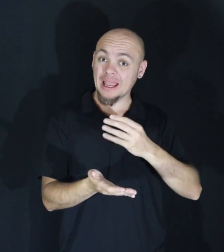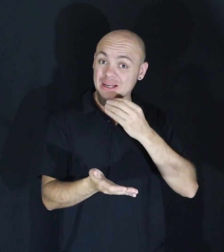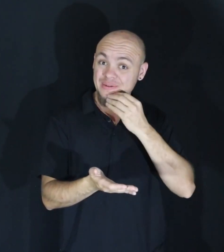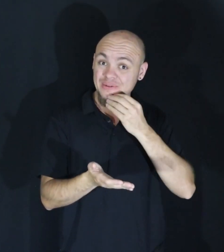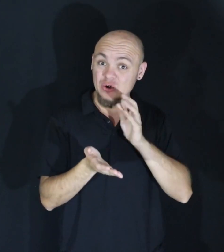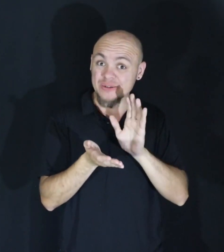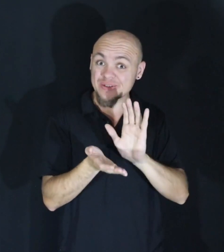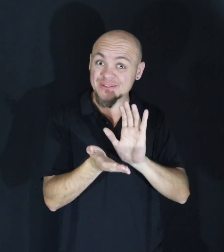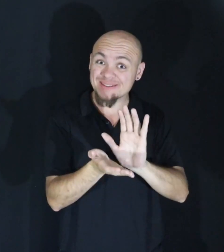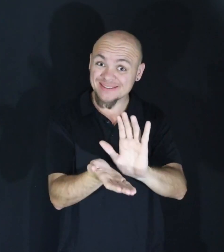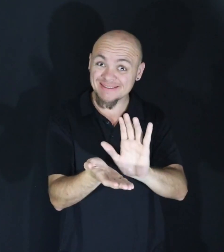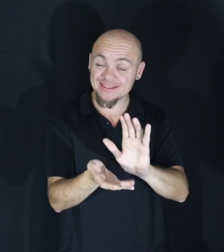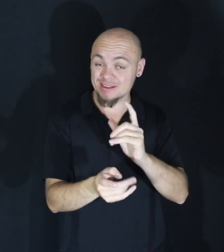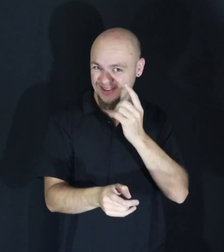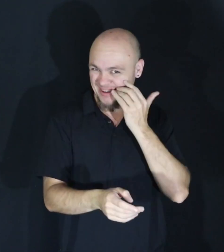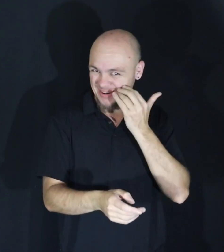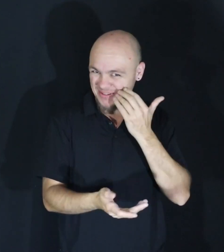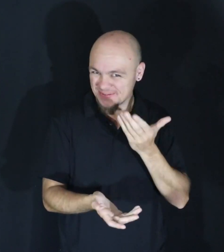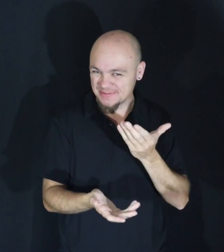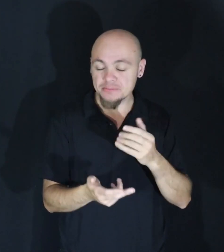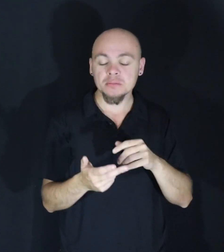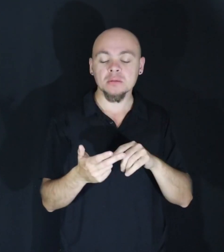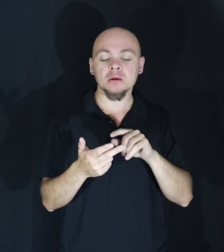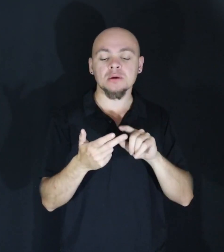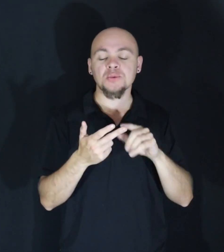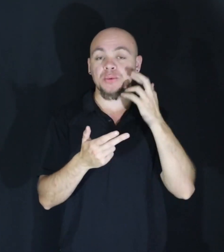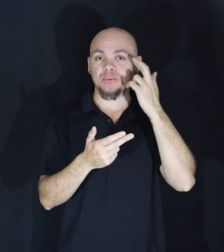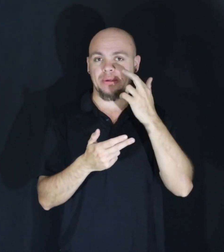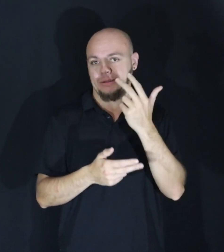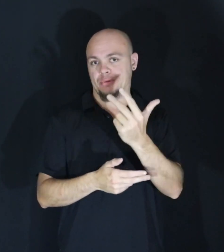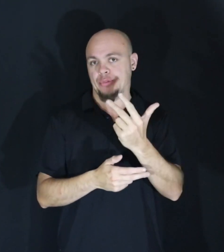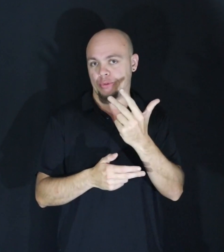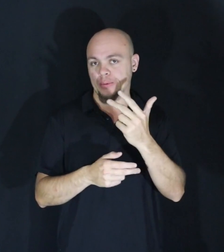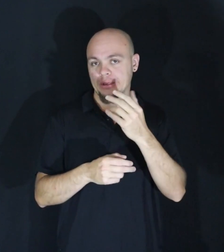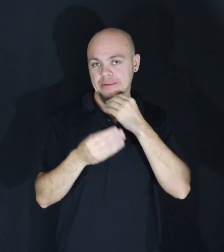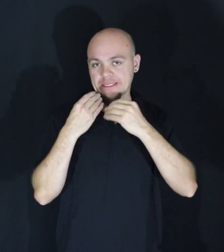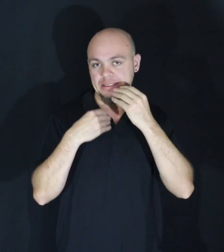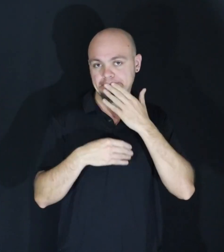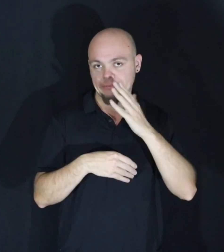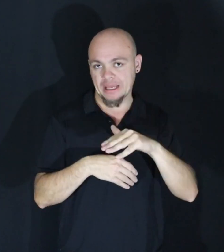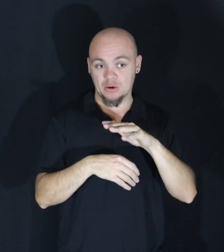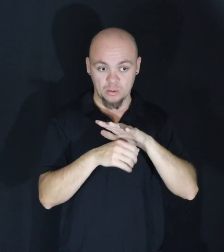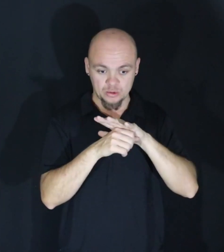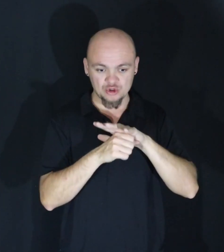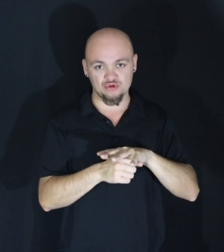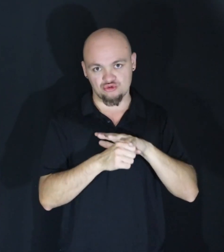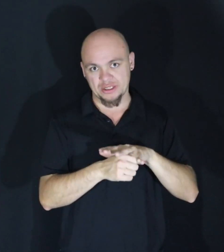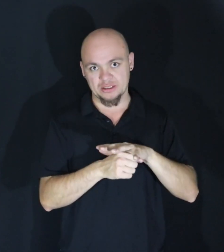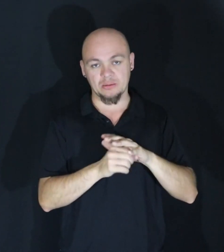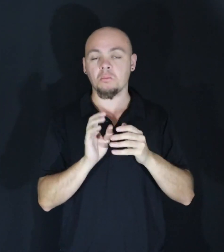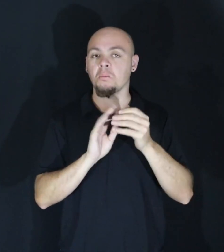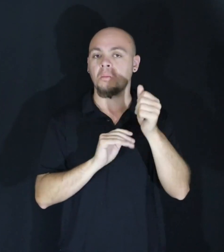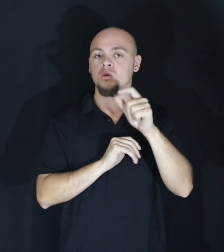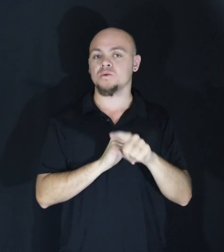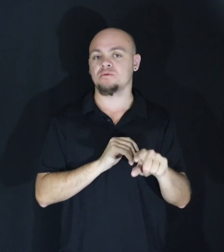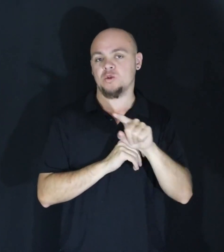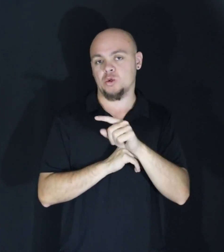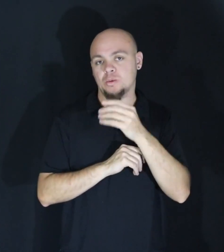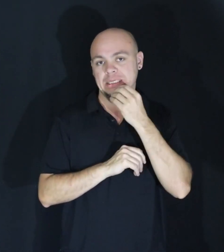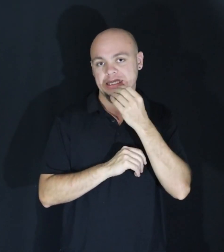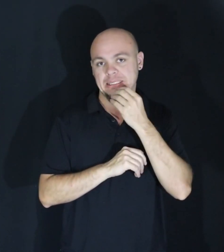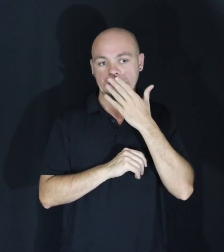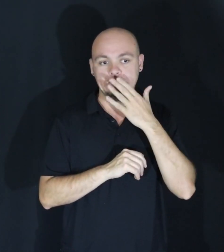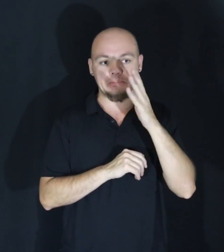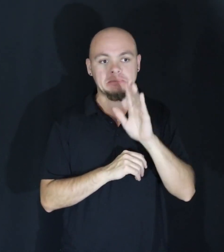that? Reason number 3 that we eat badly, stress. I'm willing to bet that most of you have eaten